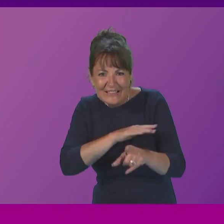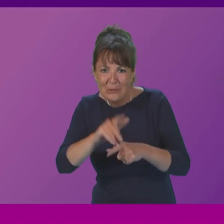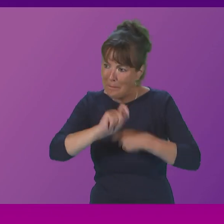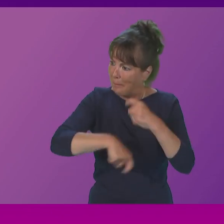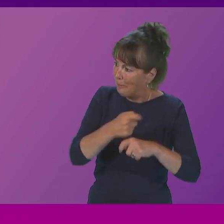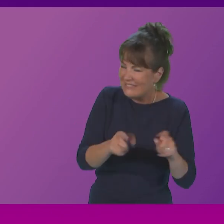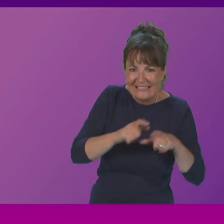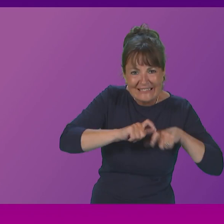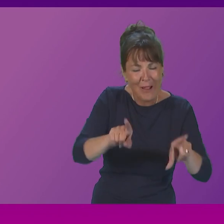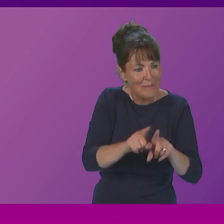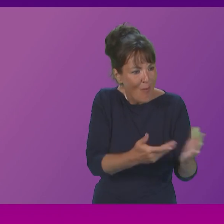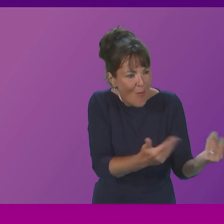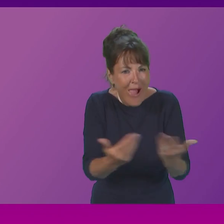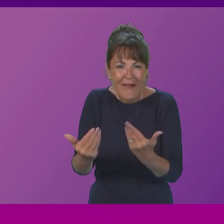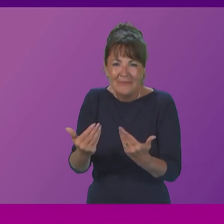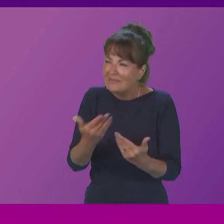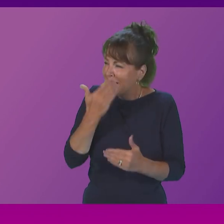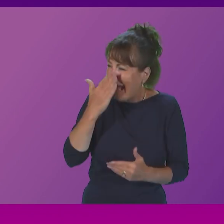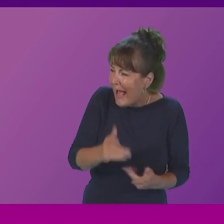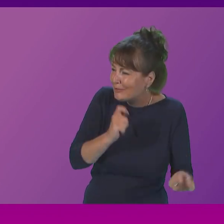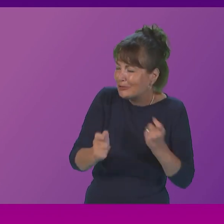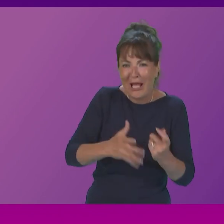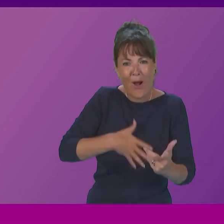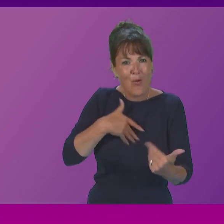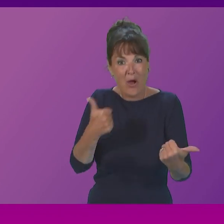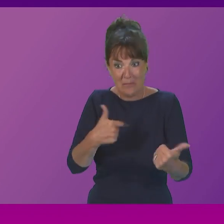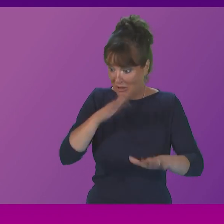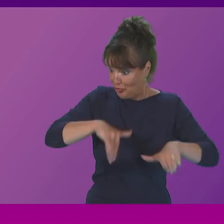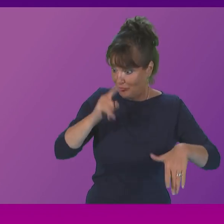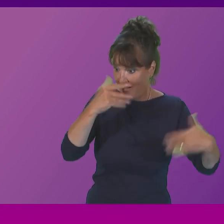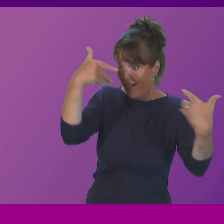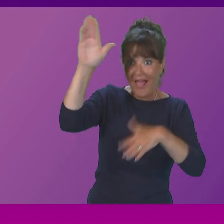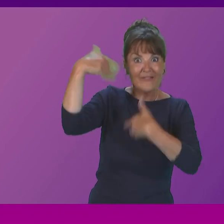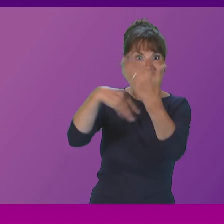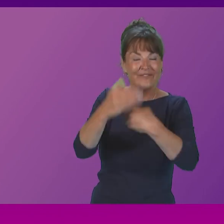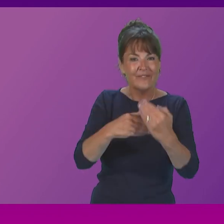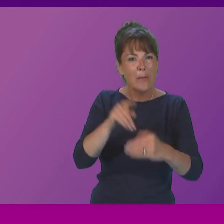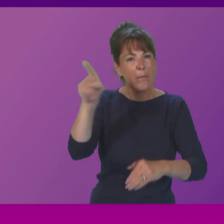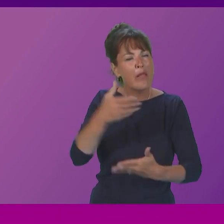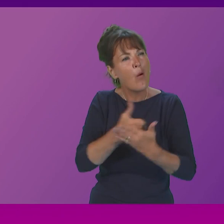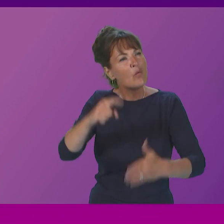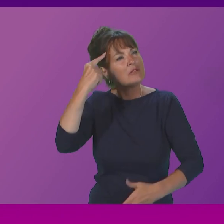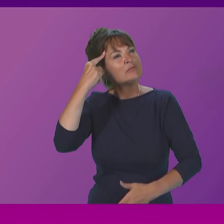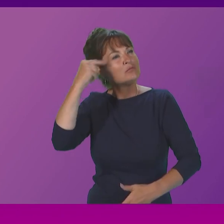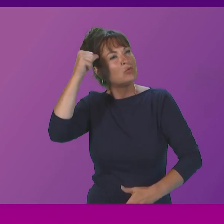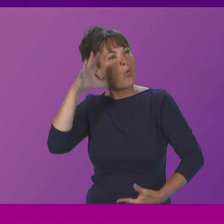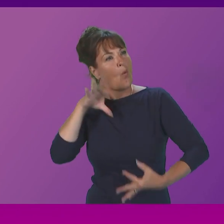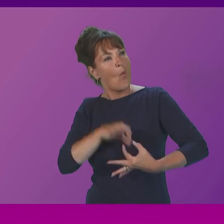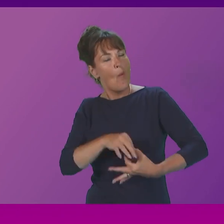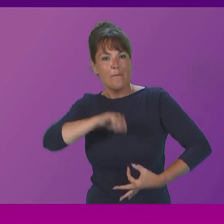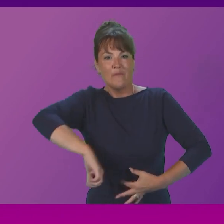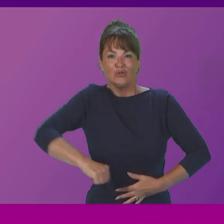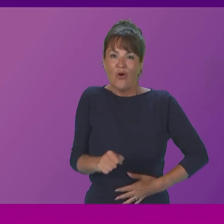welcomed me in and gave my family a really good start. My children have now left, they've gone elsewhere, but they will always have a home and they will always